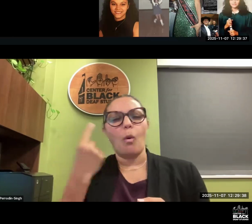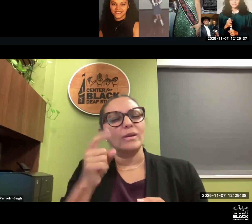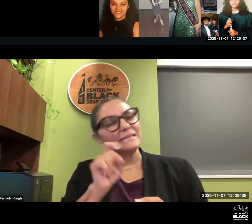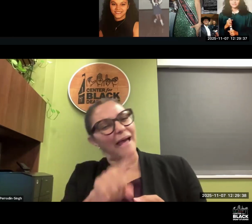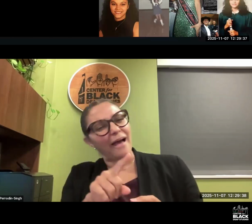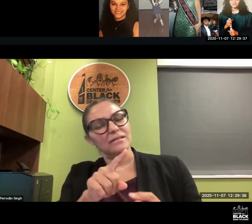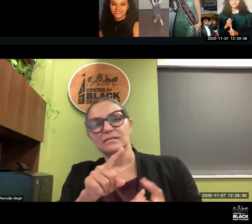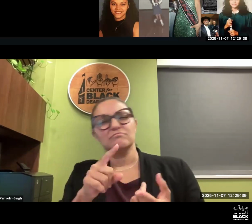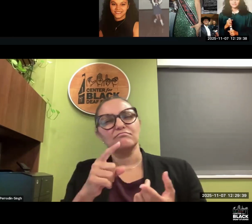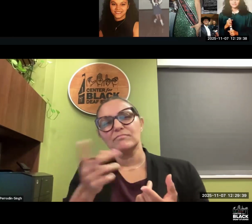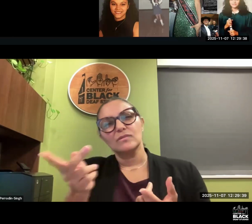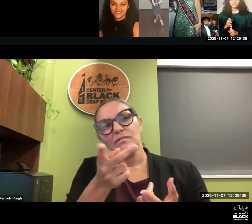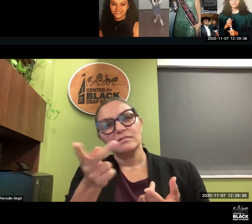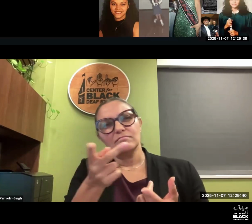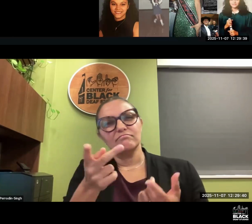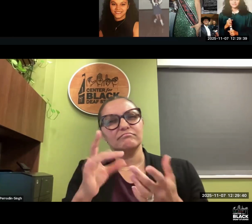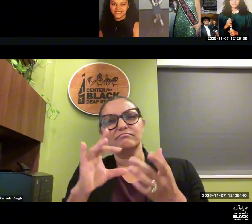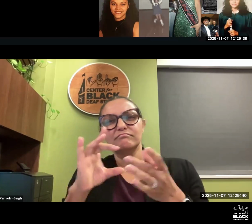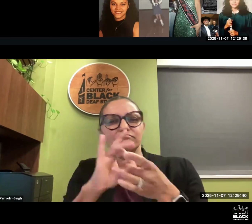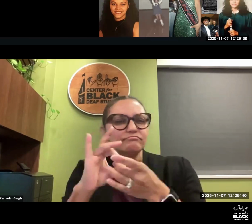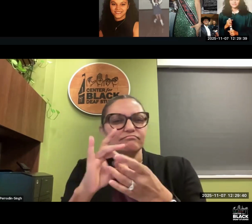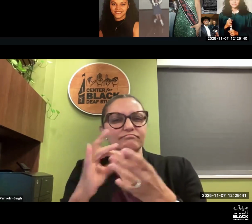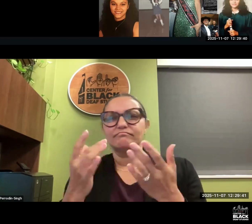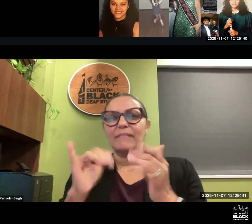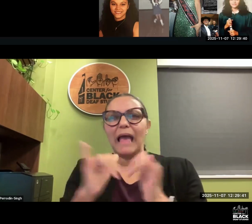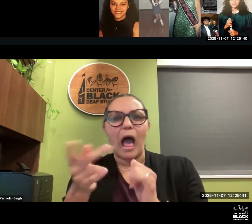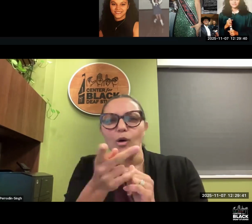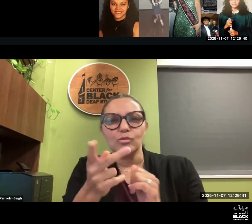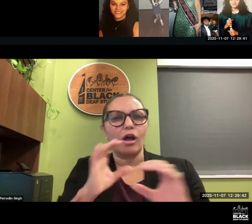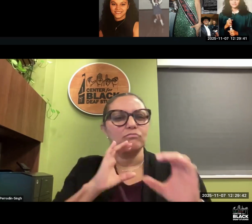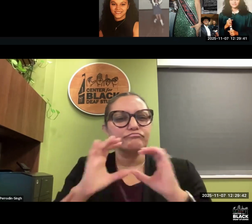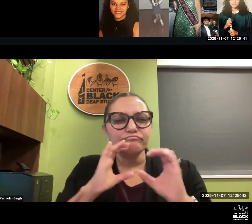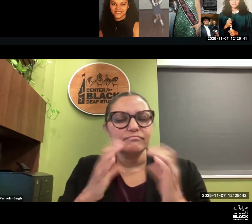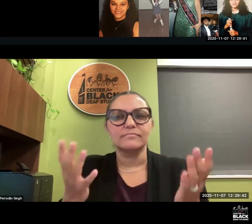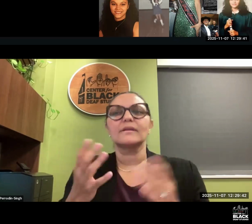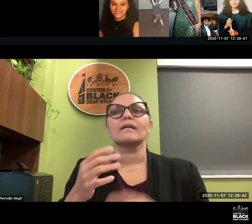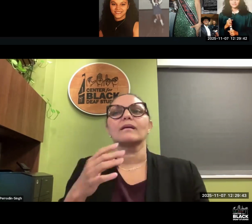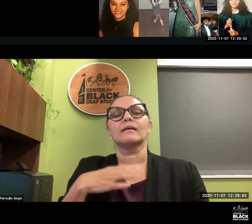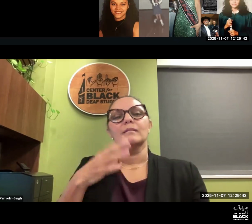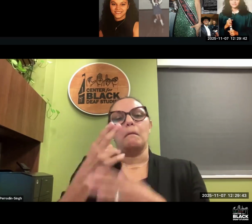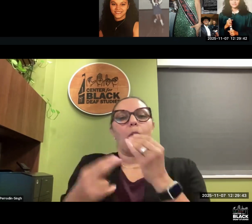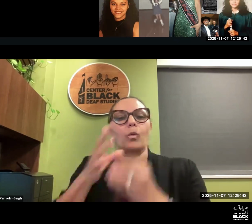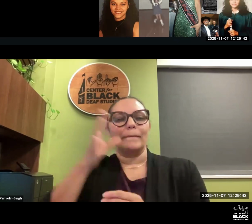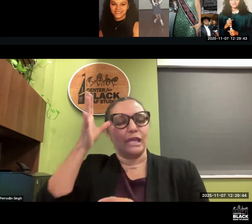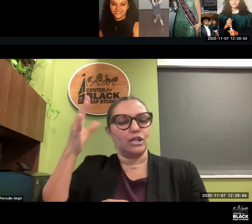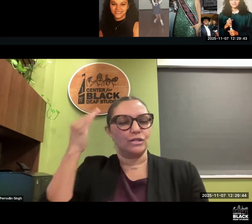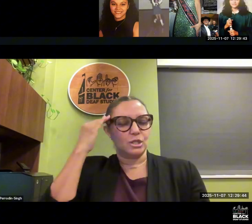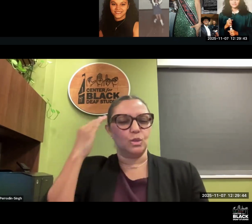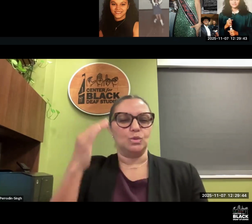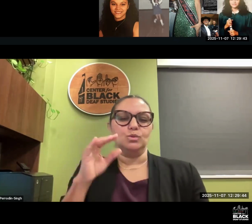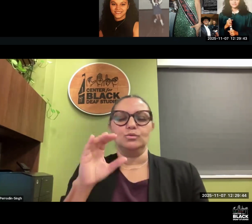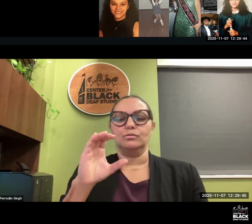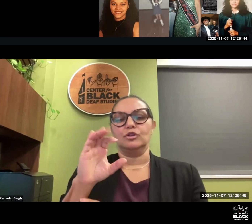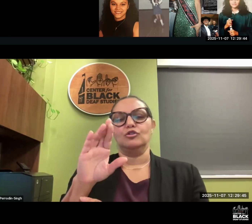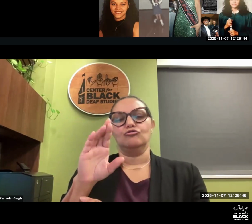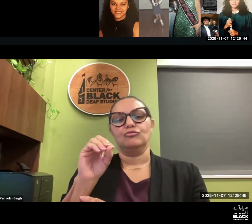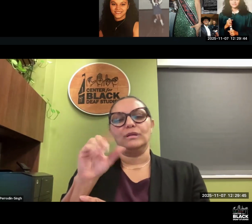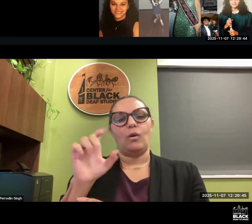but I remember thinking to myself, how did you two meet? How do you communicate with one